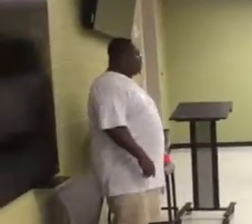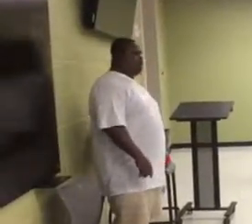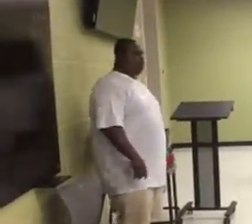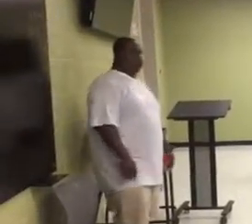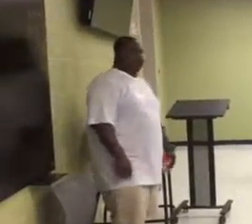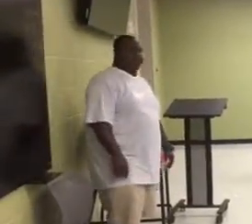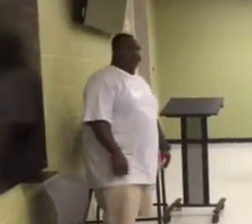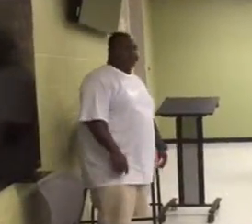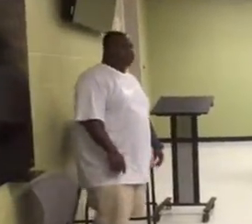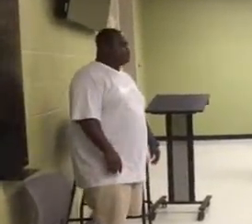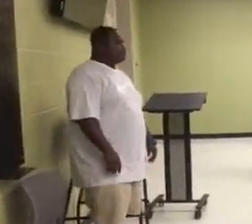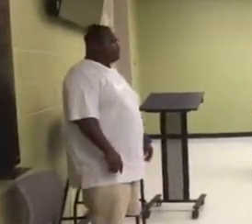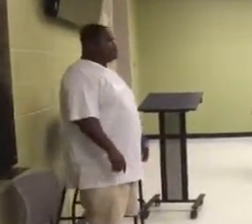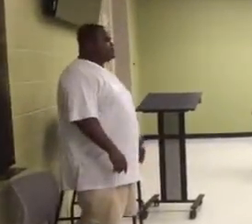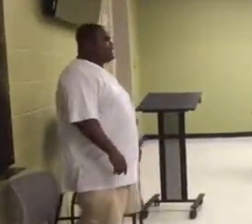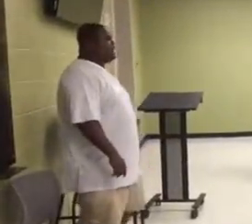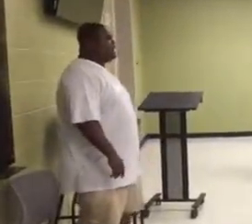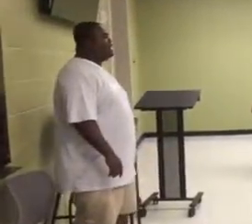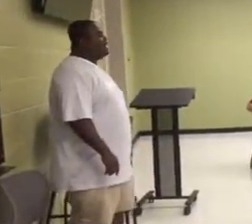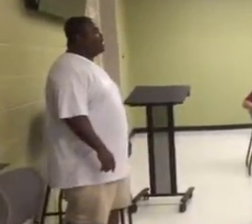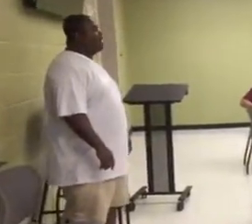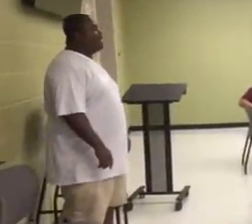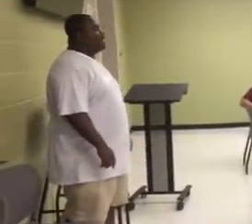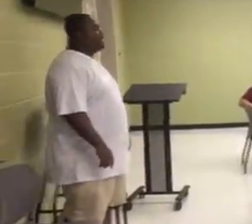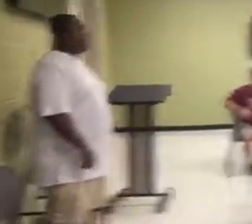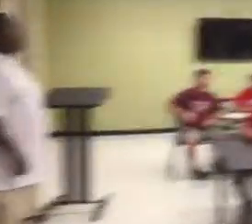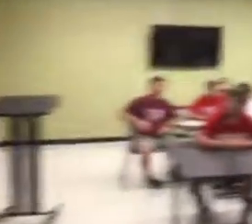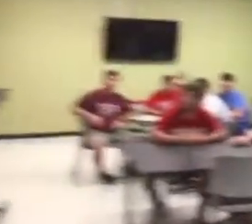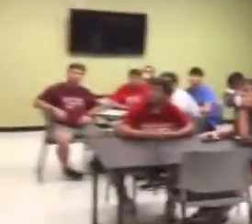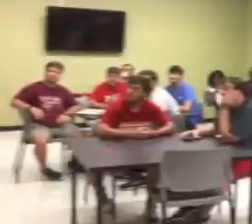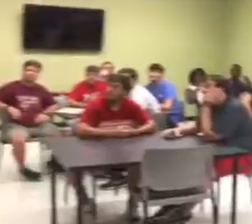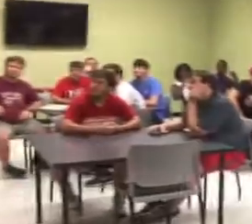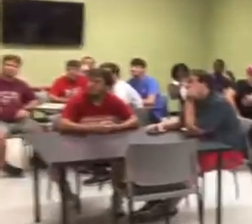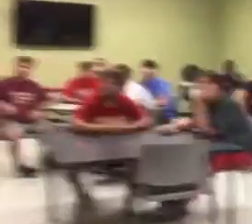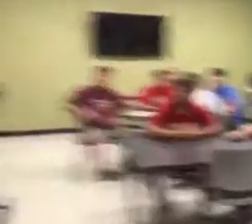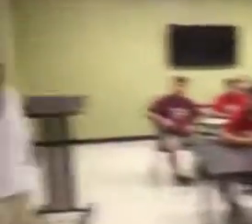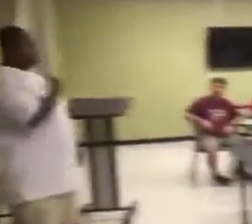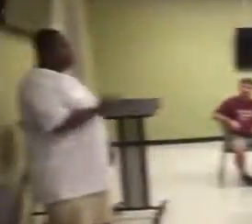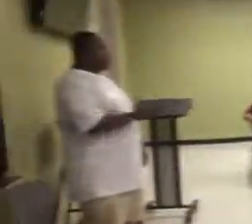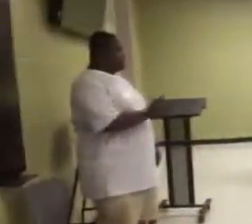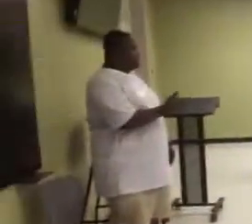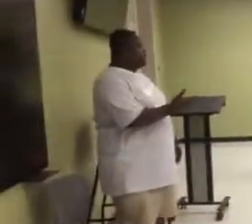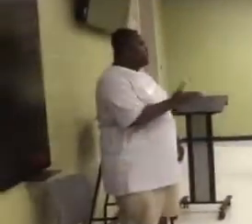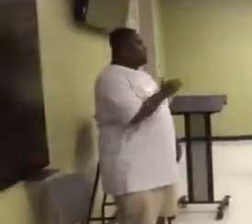How do you say my mistake? Huh? My mistake. Because I know that.